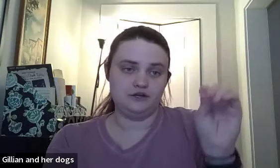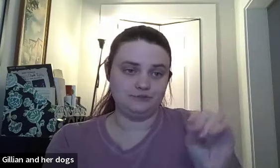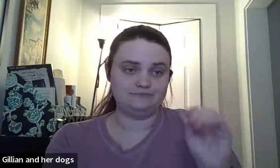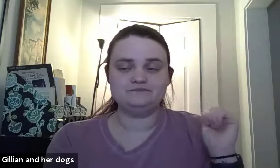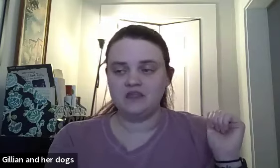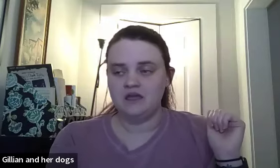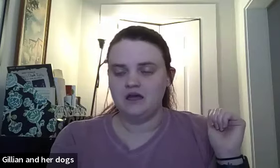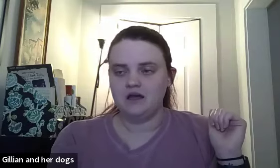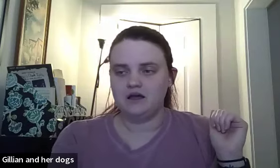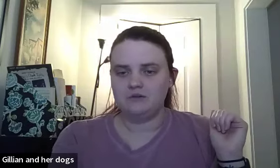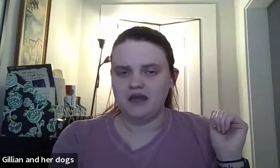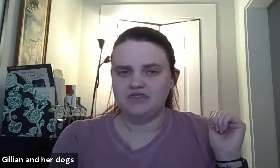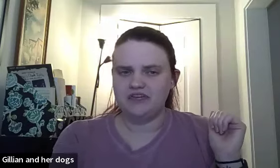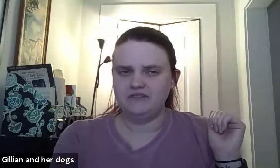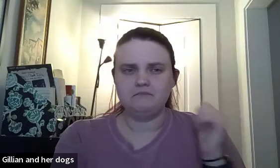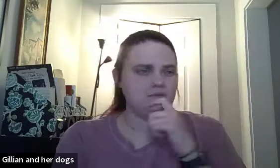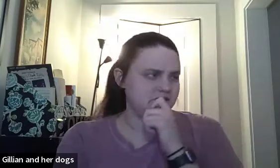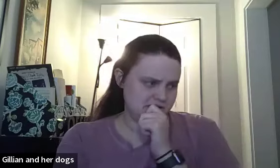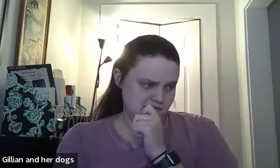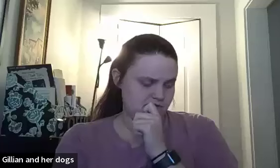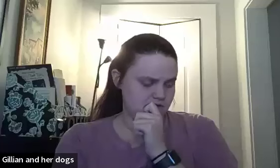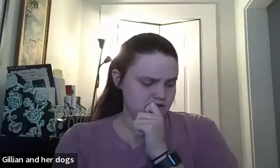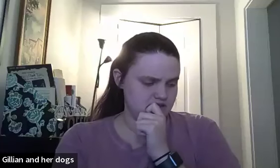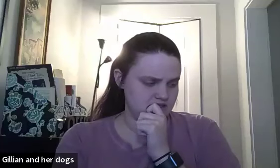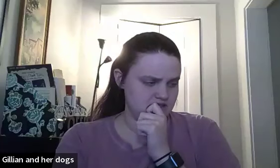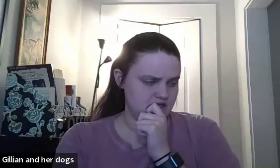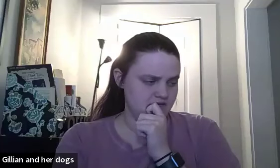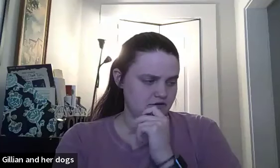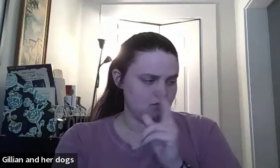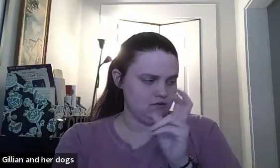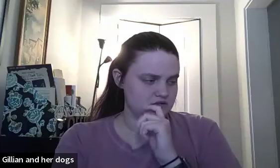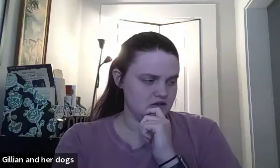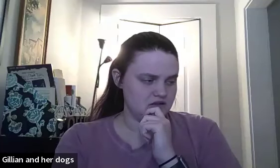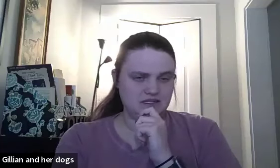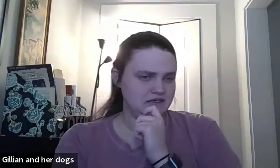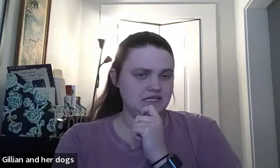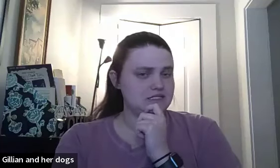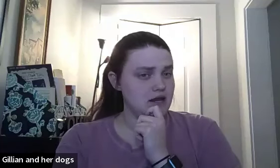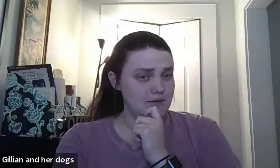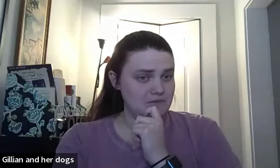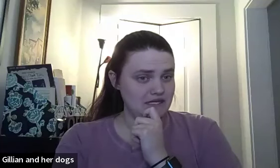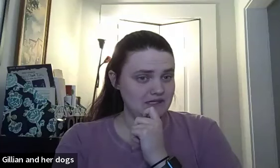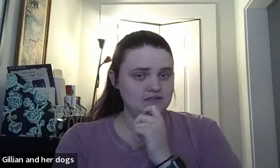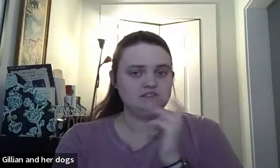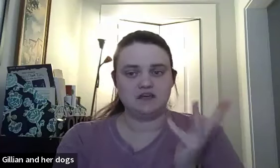Colorado. I think that might be it for all the states that have their own little signs. Like I said, it's not many. So,